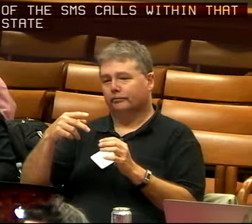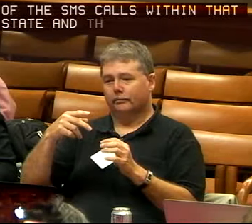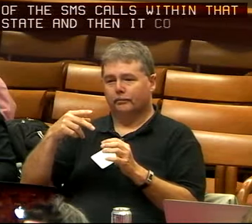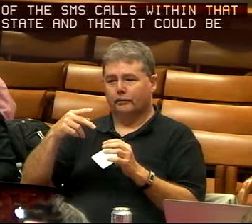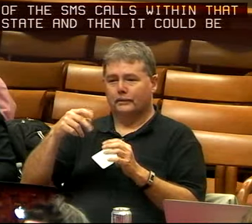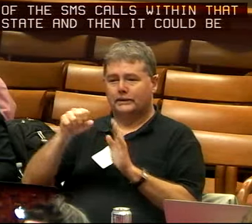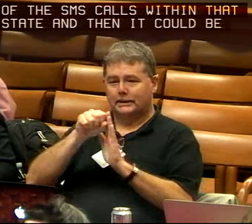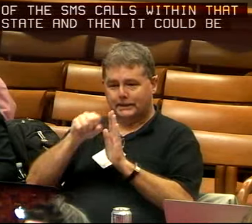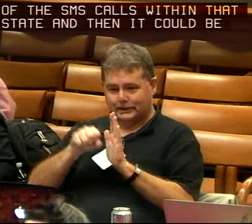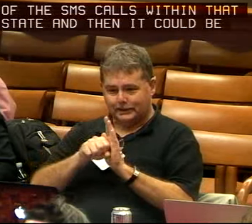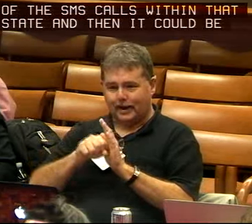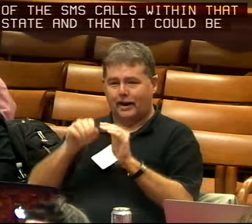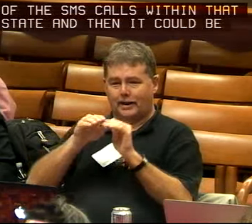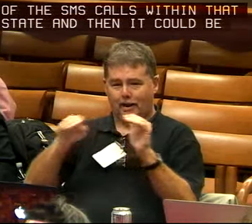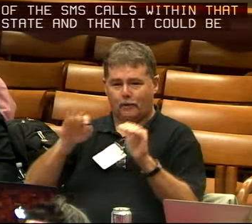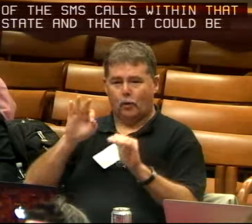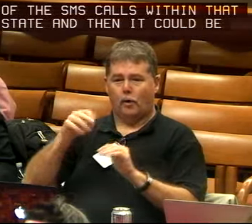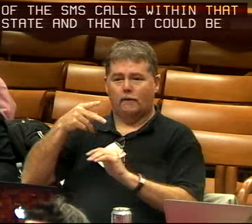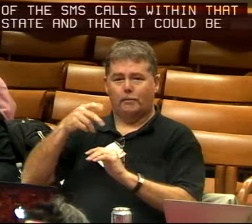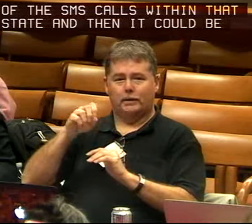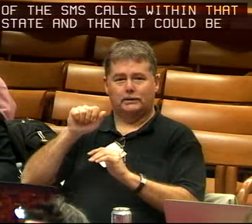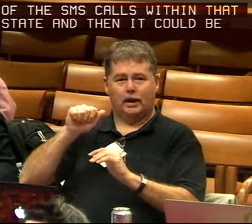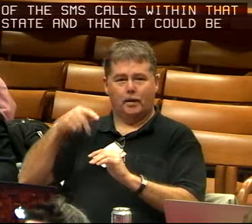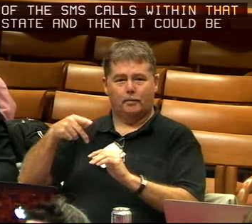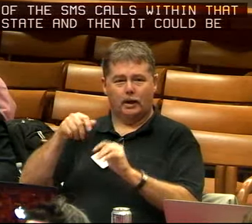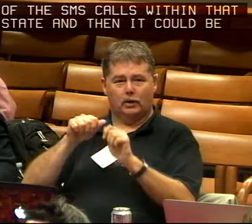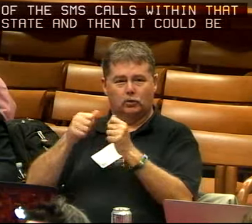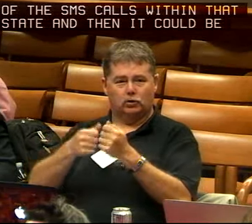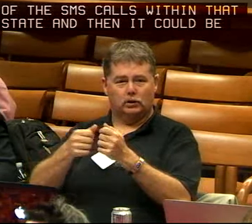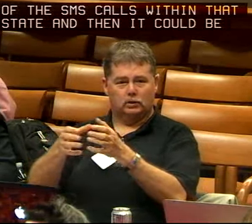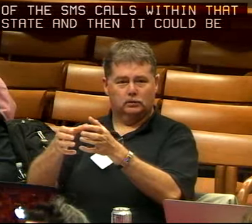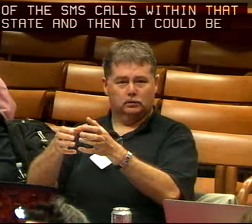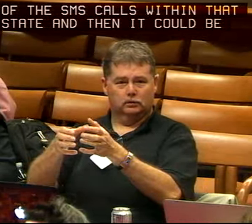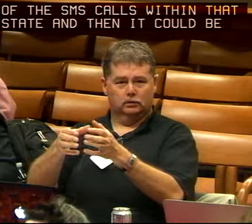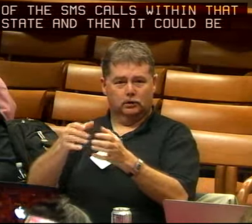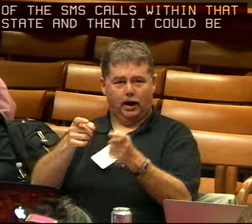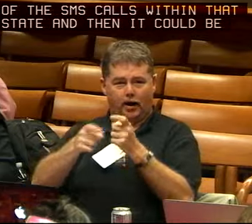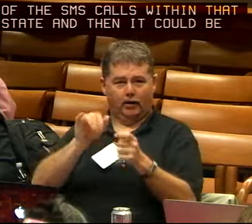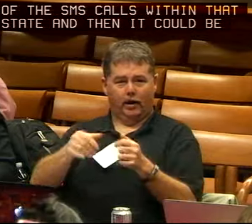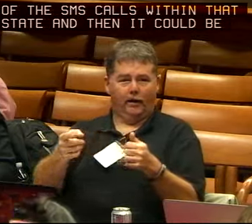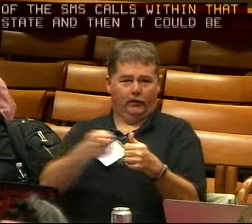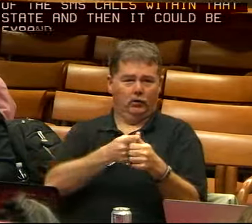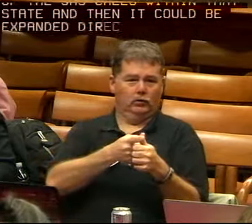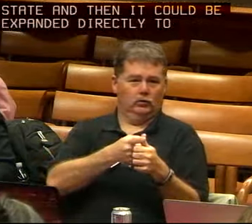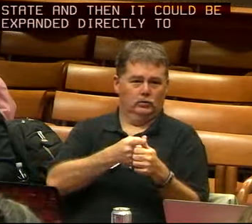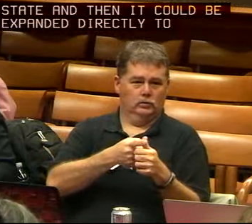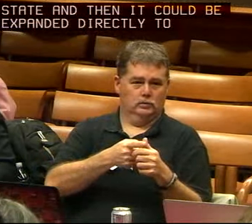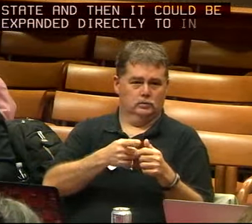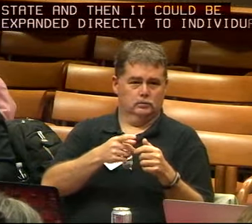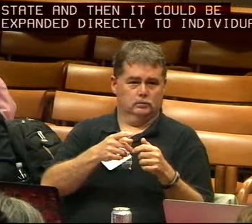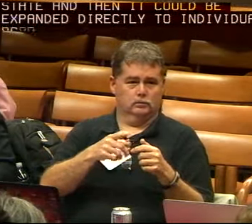directly to individual PSAPs. So start at the state level of a state level PSAP association in the